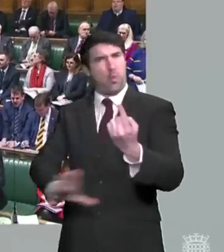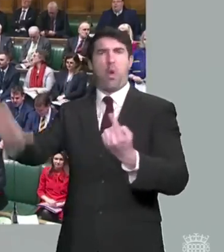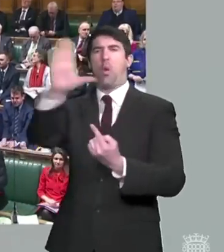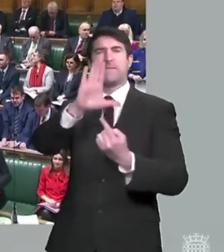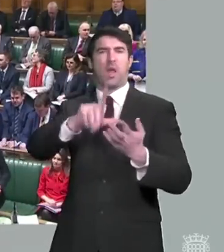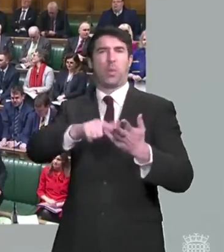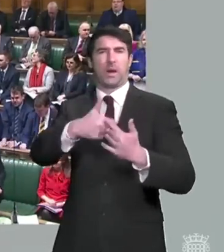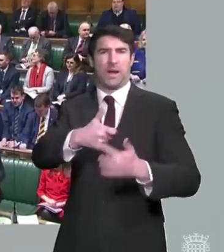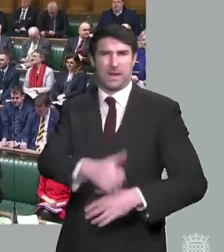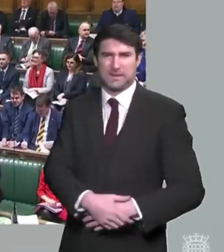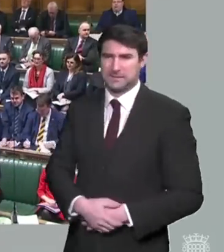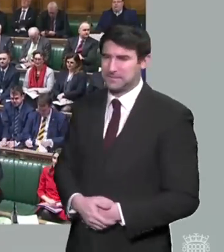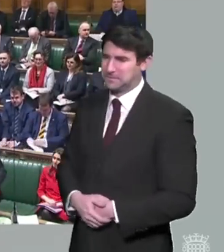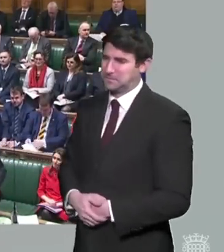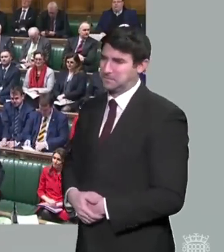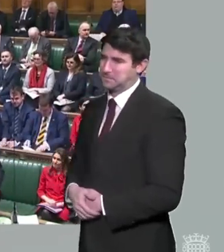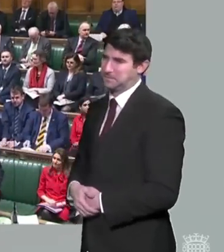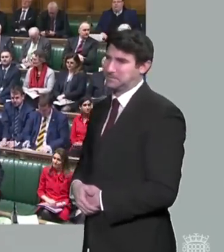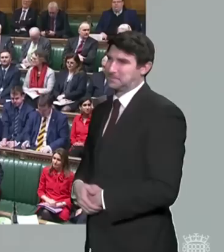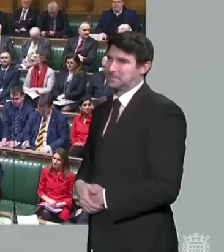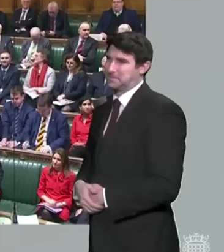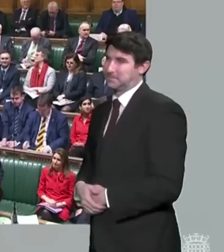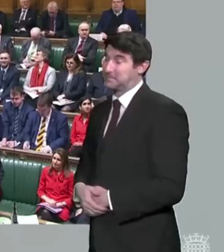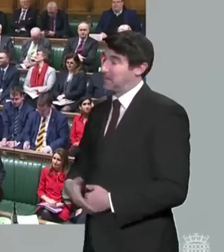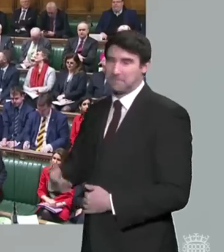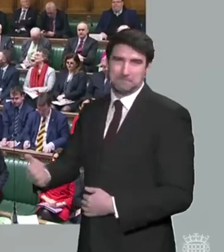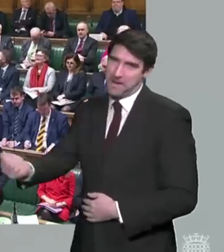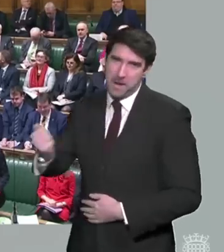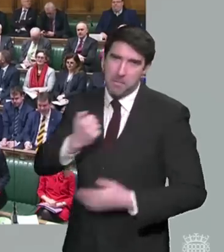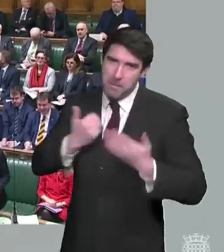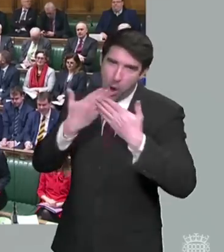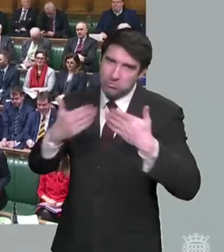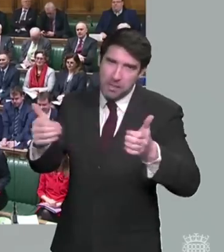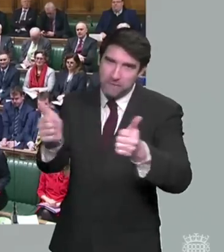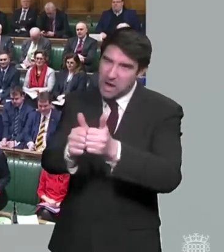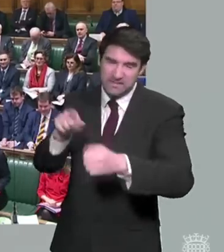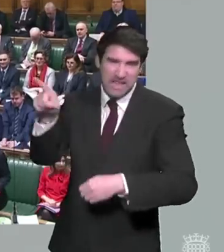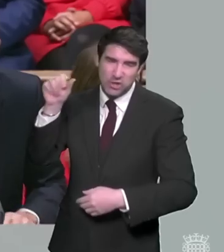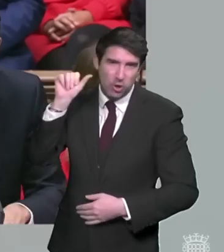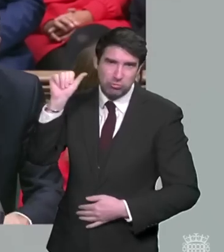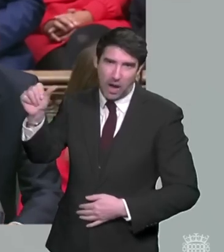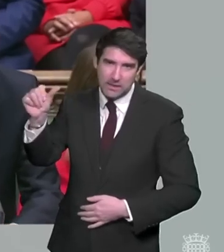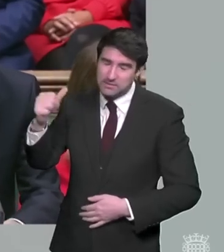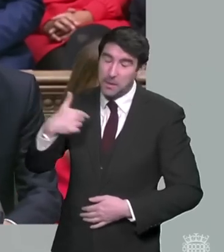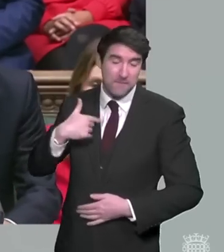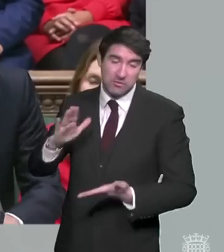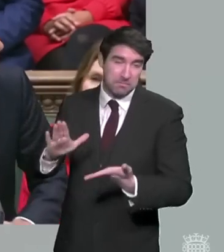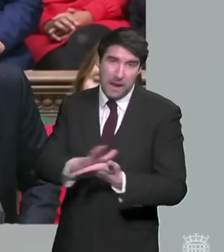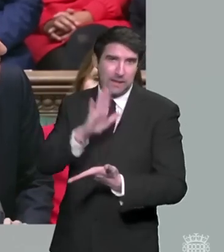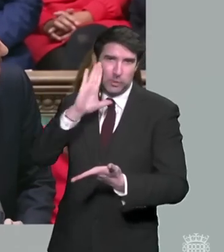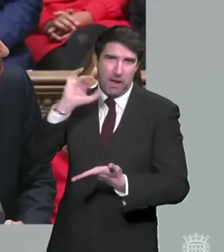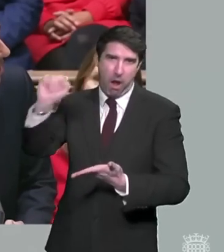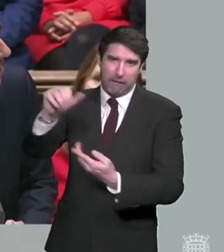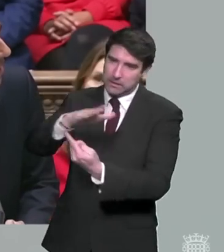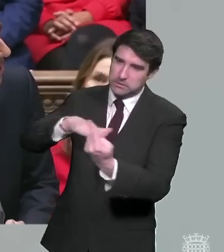Well, my honourable friend is absolutely right, and I'm glad to hear of all the successes in his constituency, especially